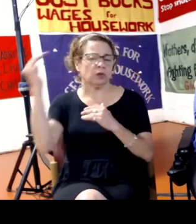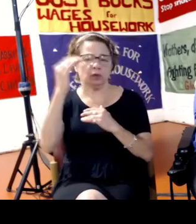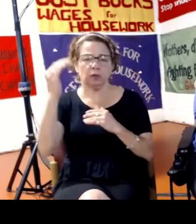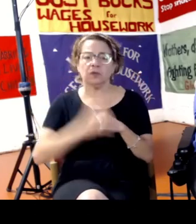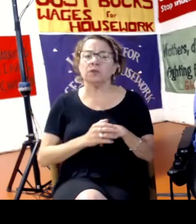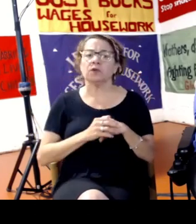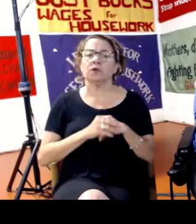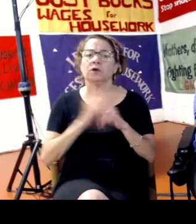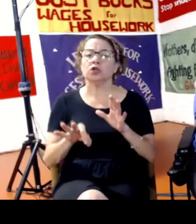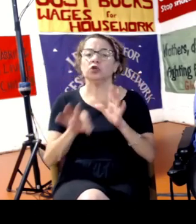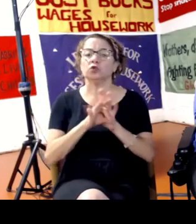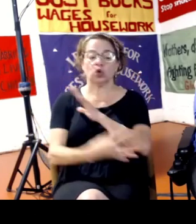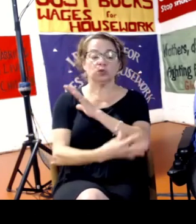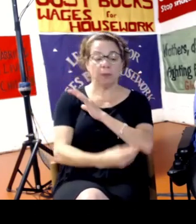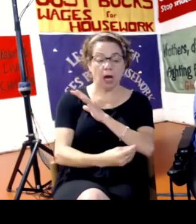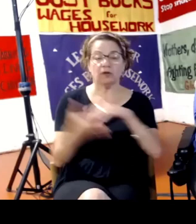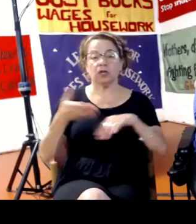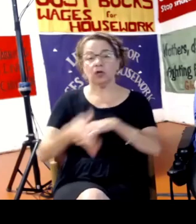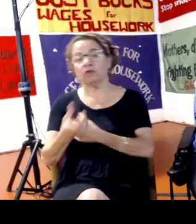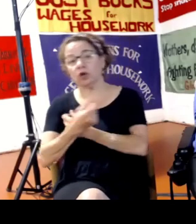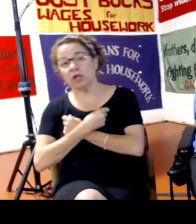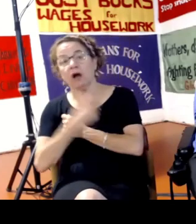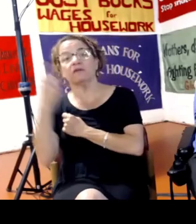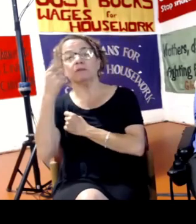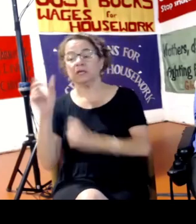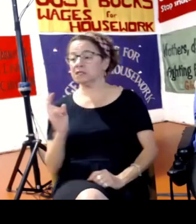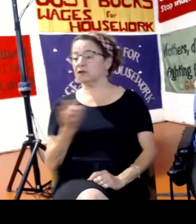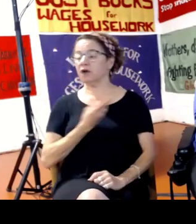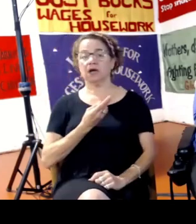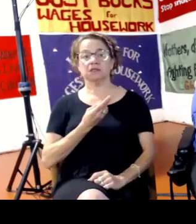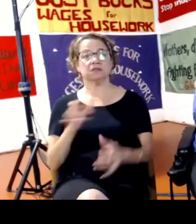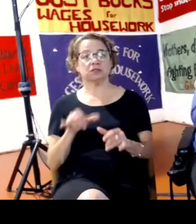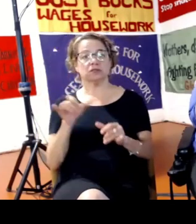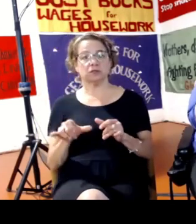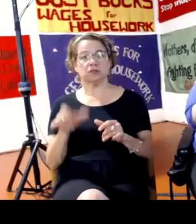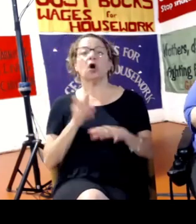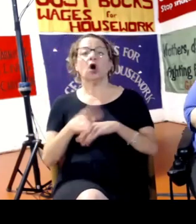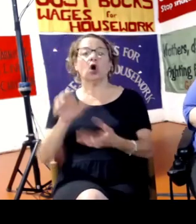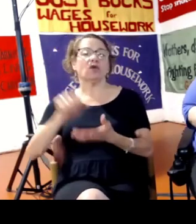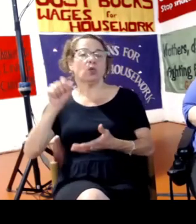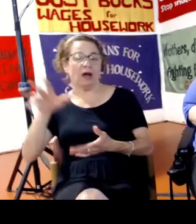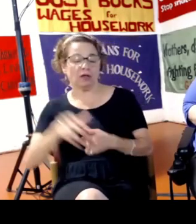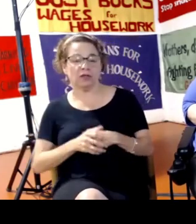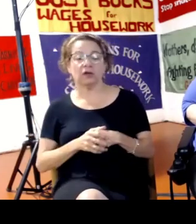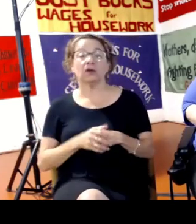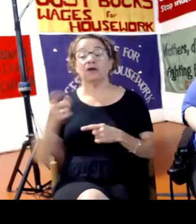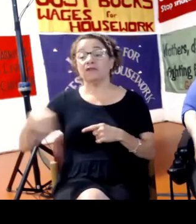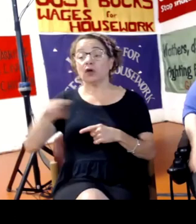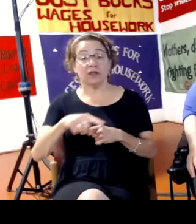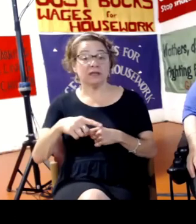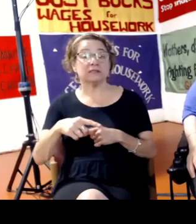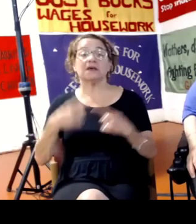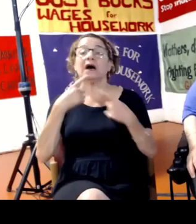You chose poverty over wealth simply because of us. To this and more, I say we see